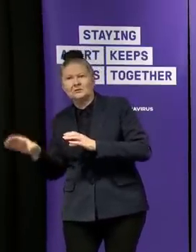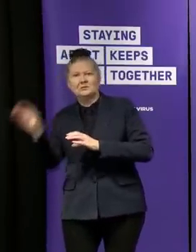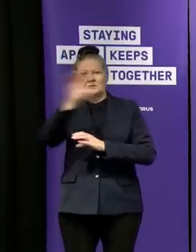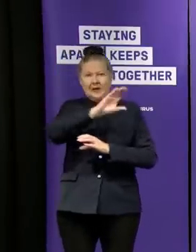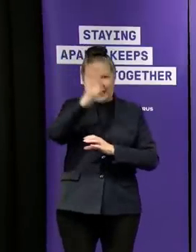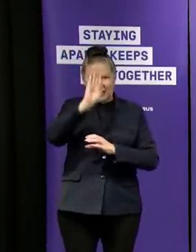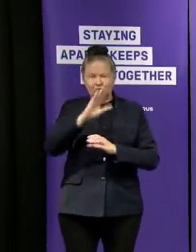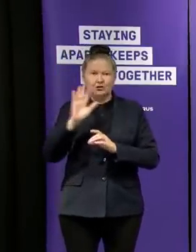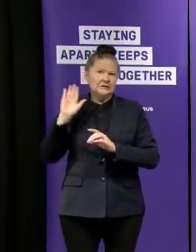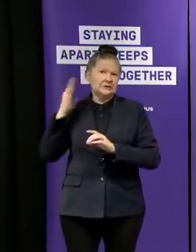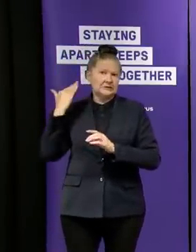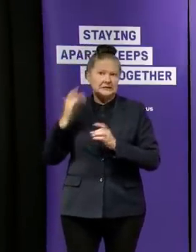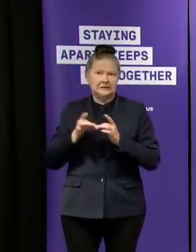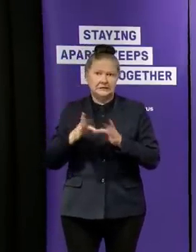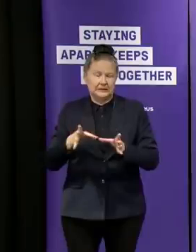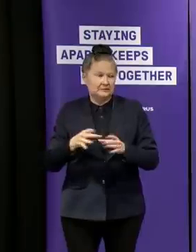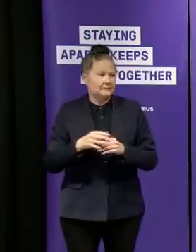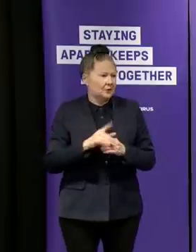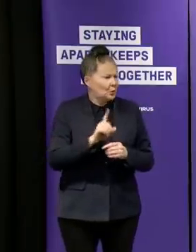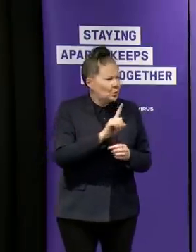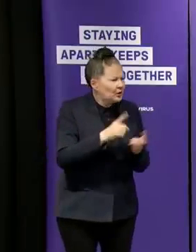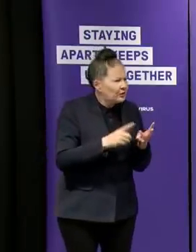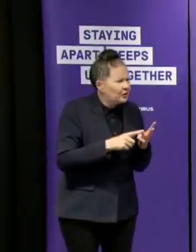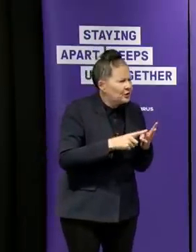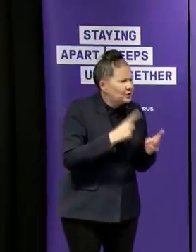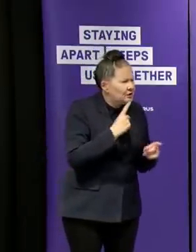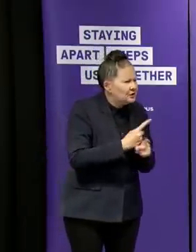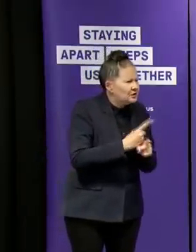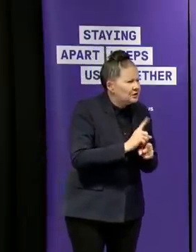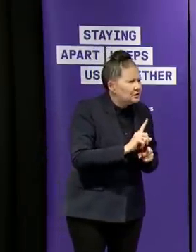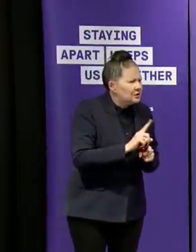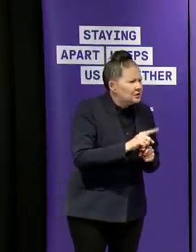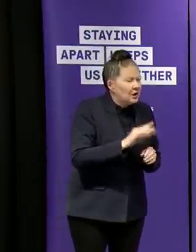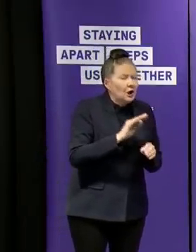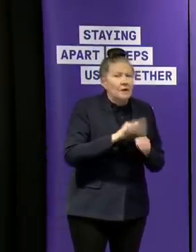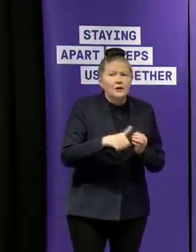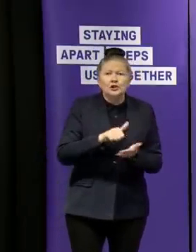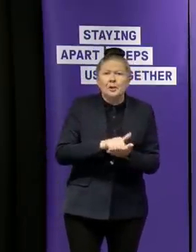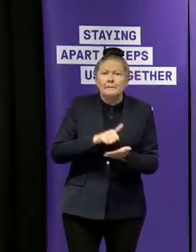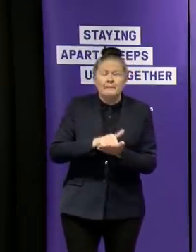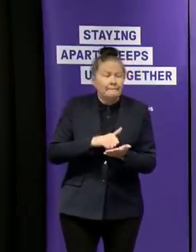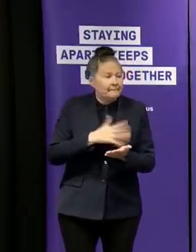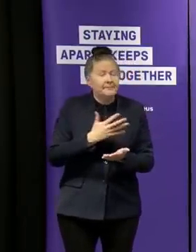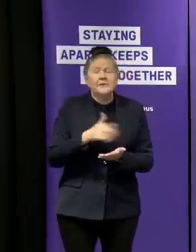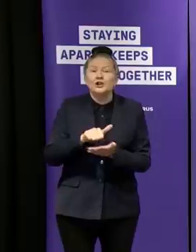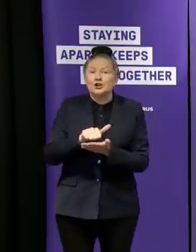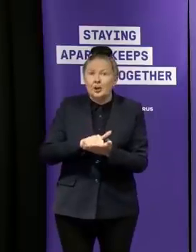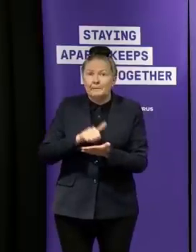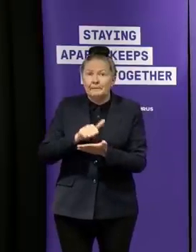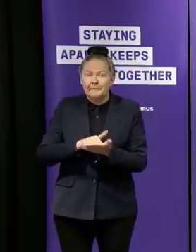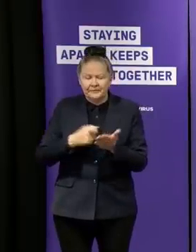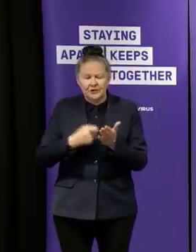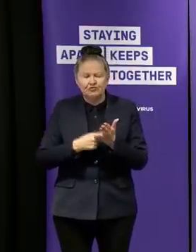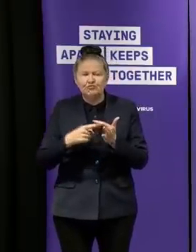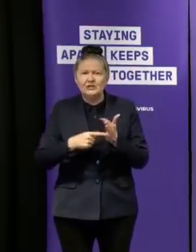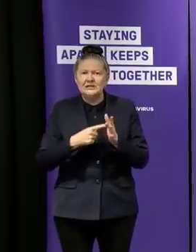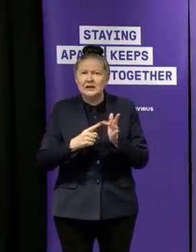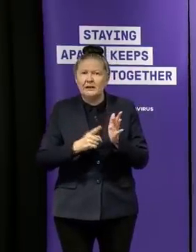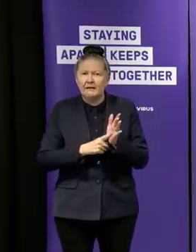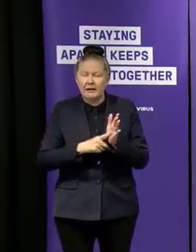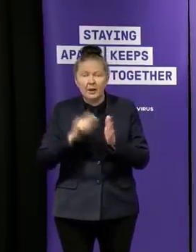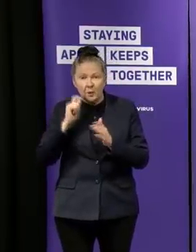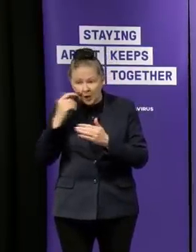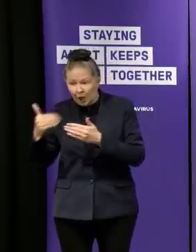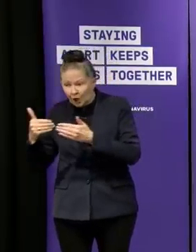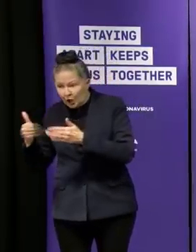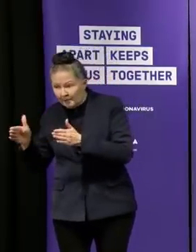industry peaks and others around that. What was the third category, sorry? Retail. Oh, retail. hospitality, Retail will personal be care. retail will be open, but